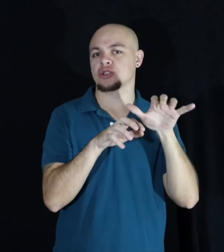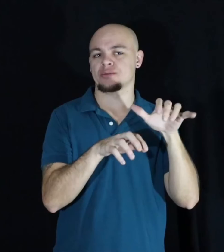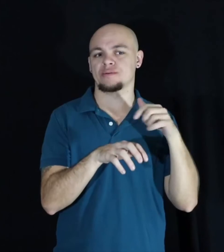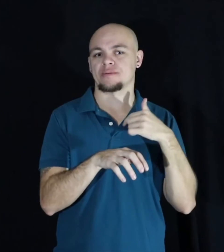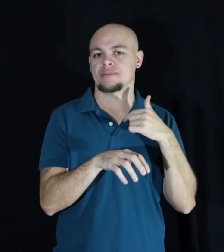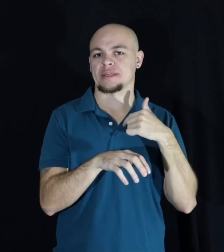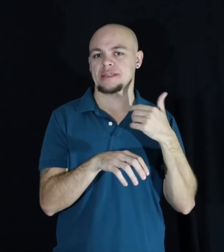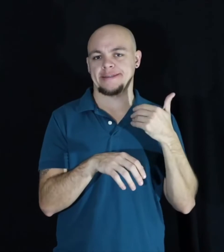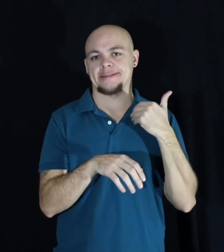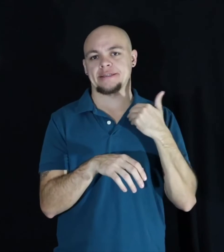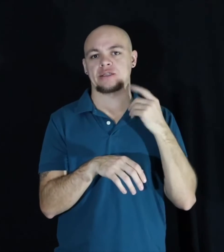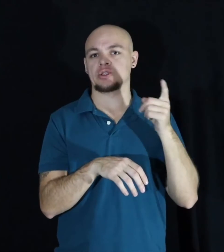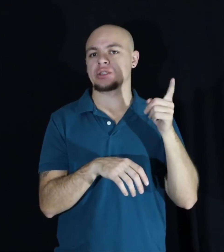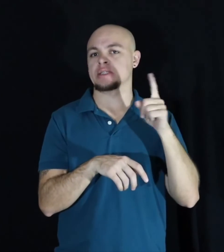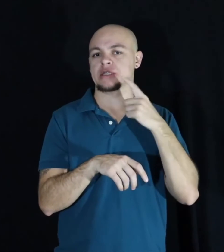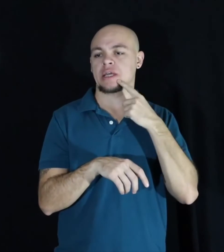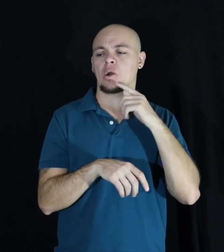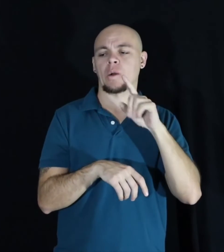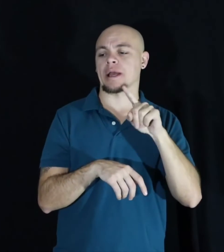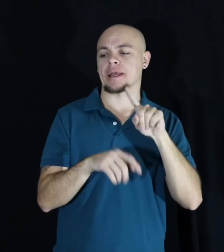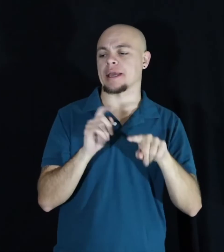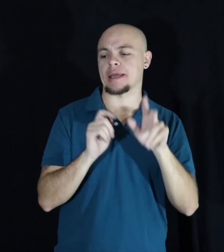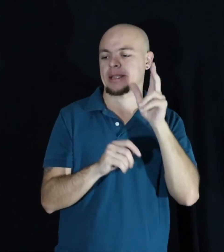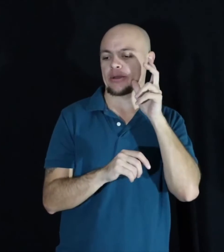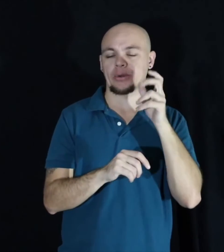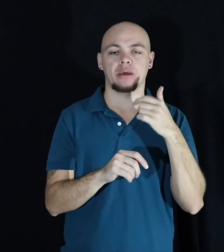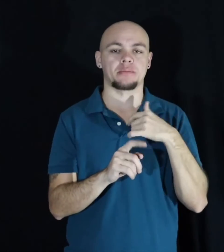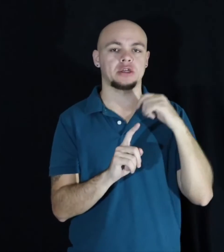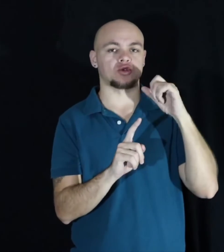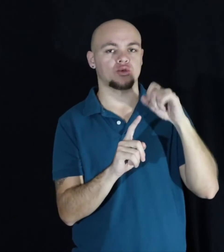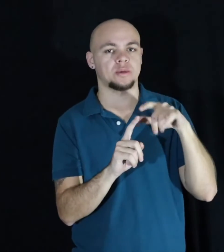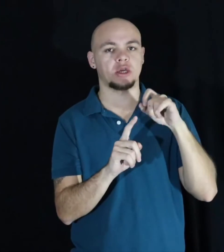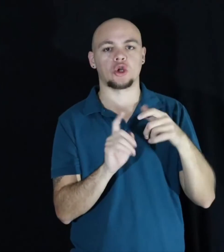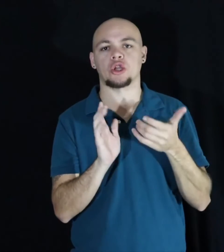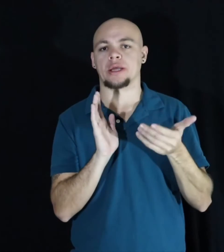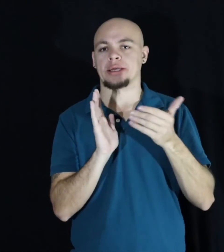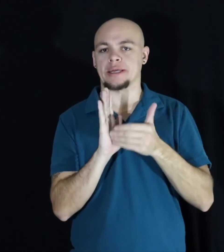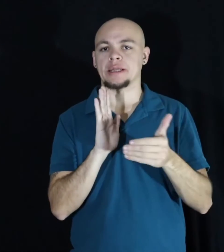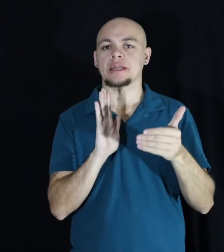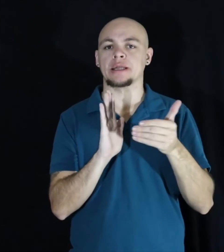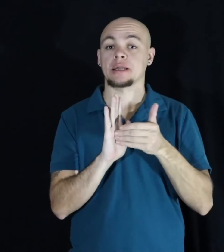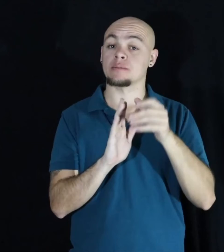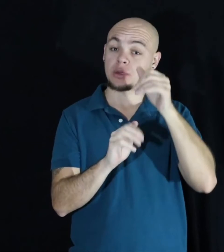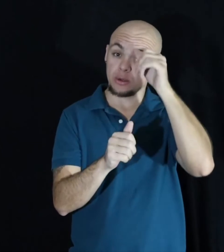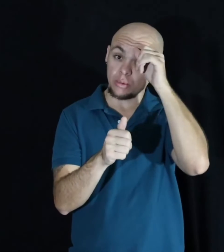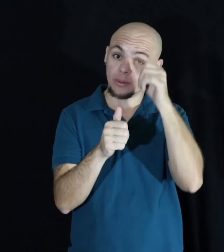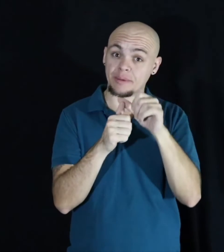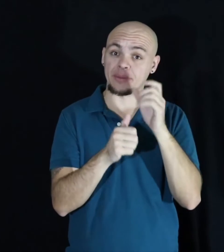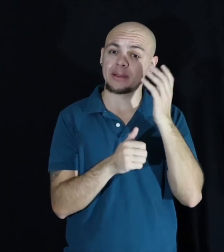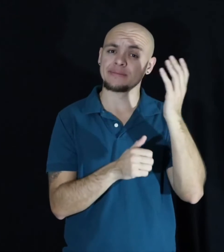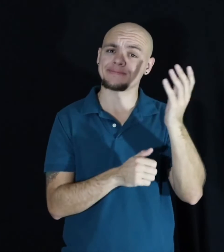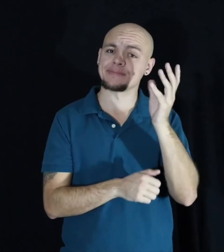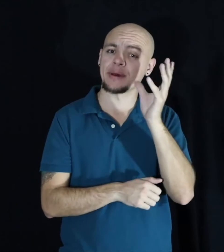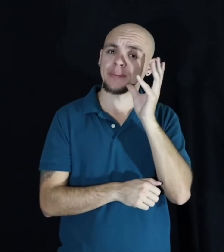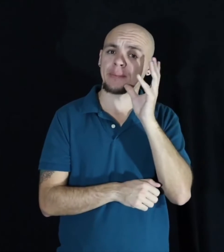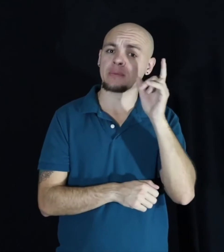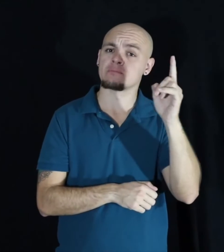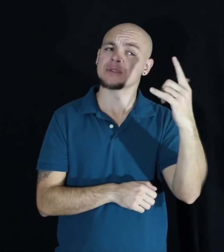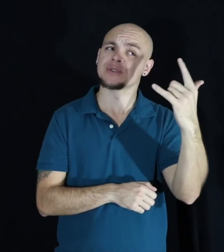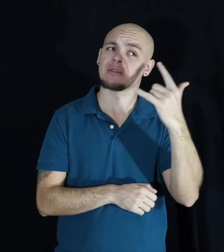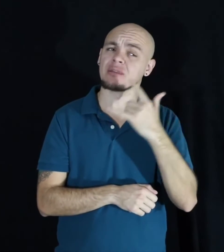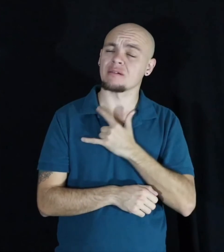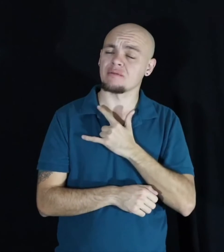always telling me she can't hear me, and every time I'm triggered. But I have to remember, this is my mom. She loves